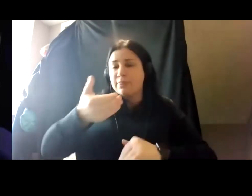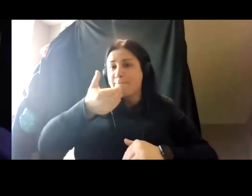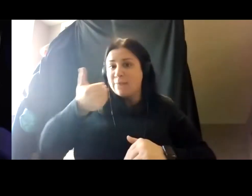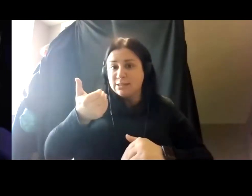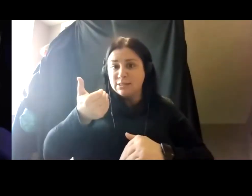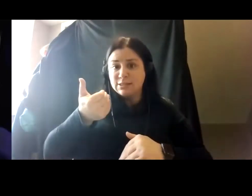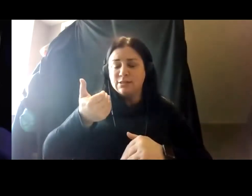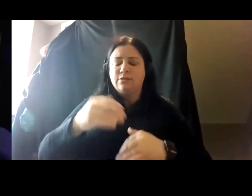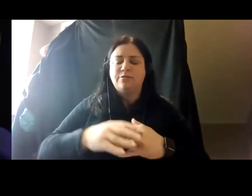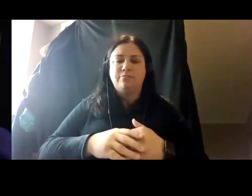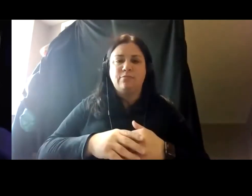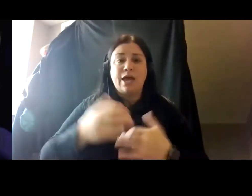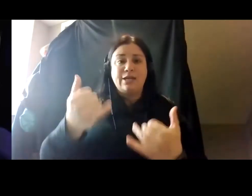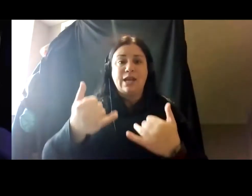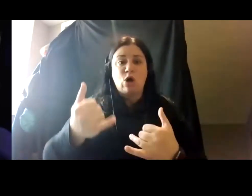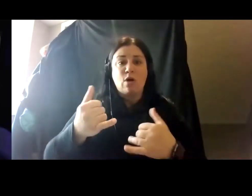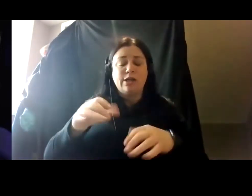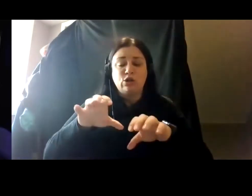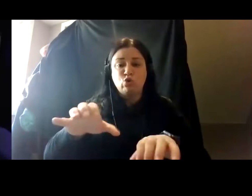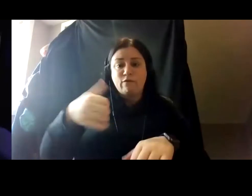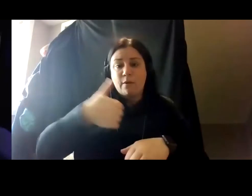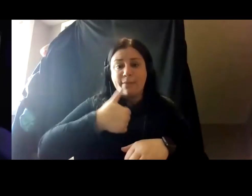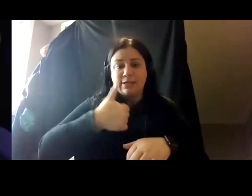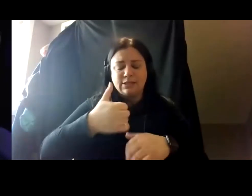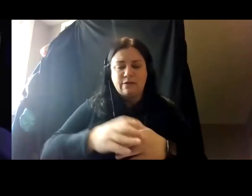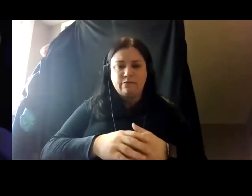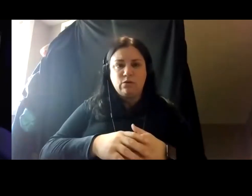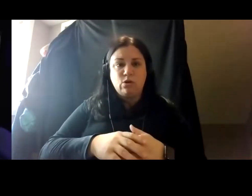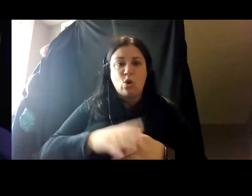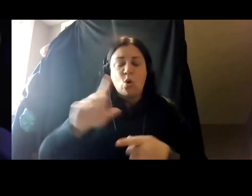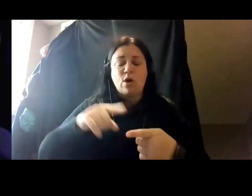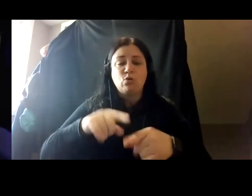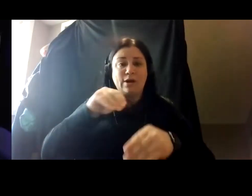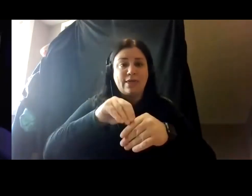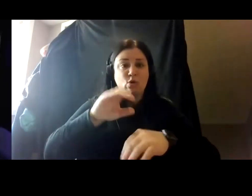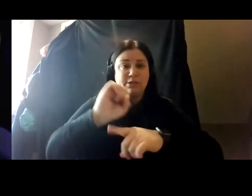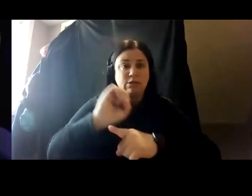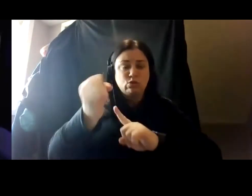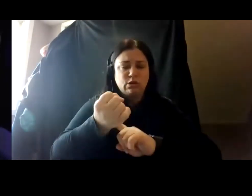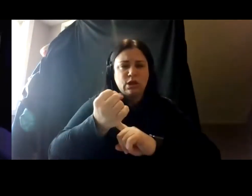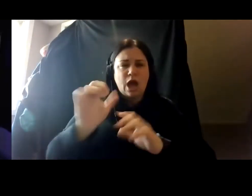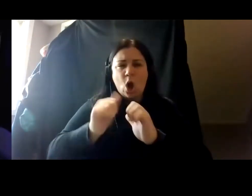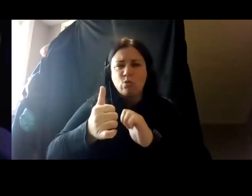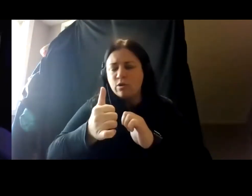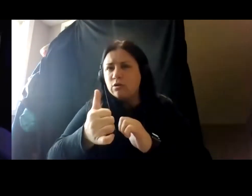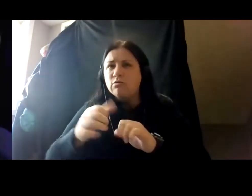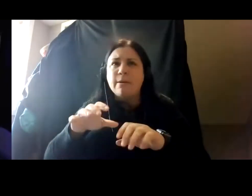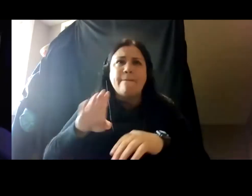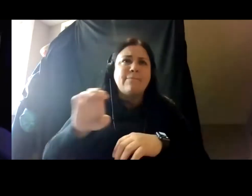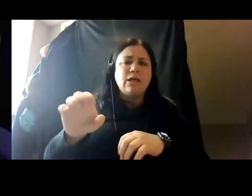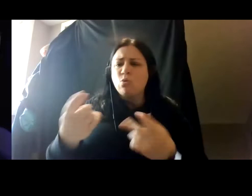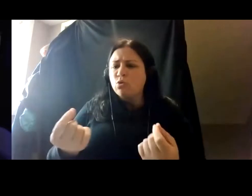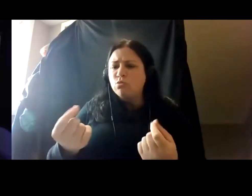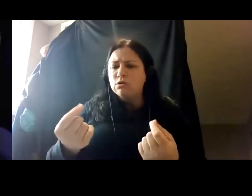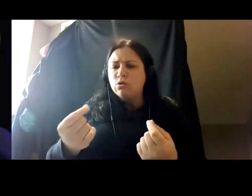what I had to do is now I had to fend for myself. And a lot of times when we're put in those situations, how are we going to be, or what are we going to do when